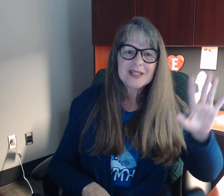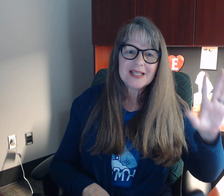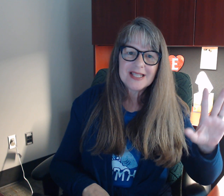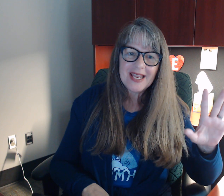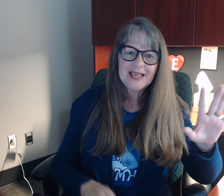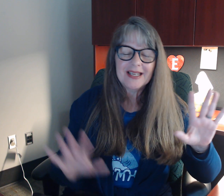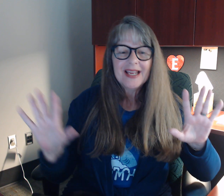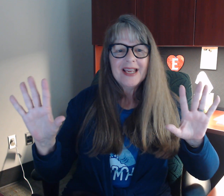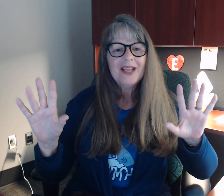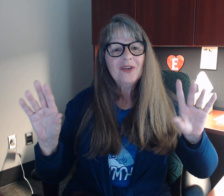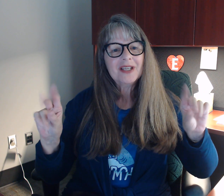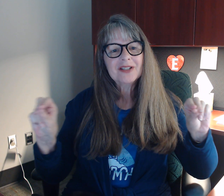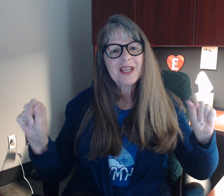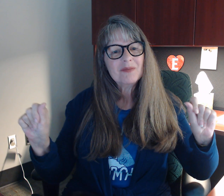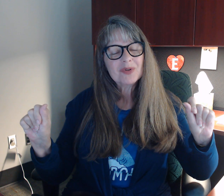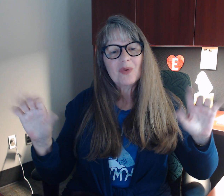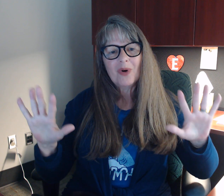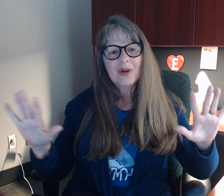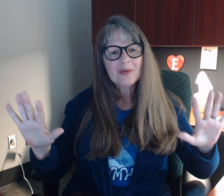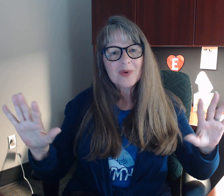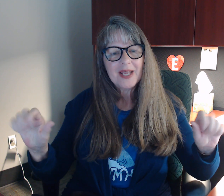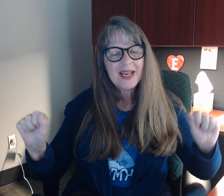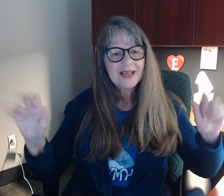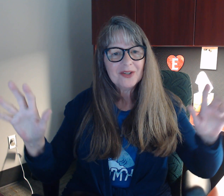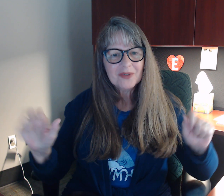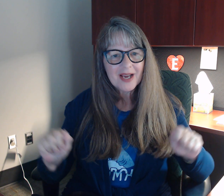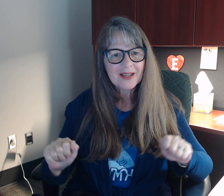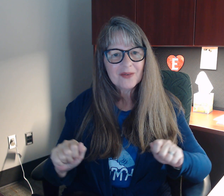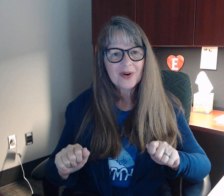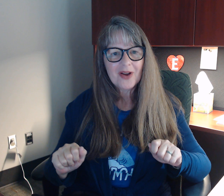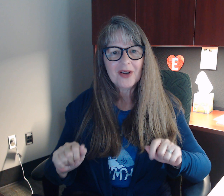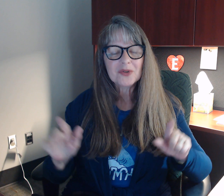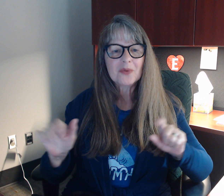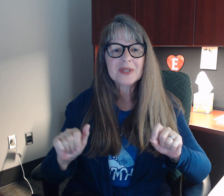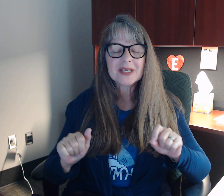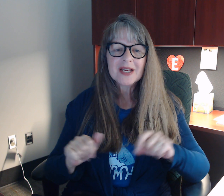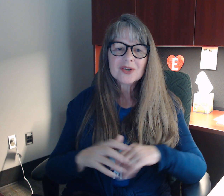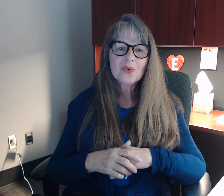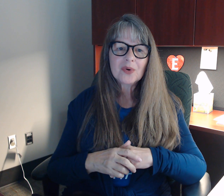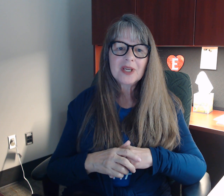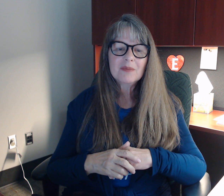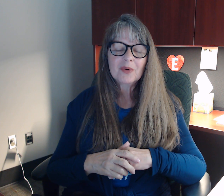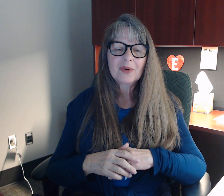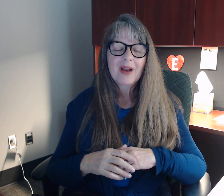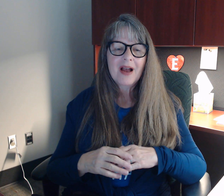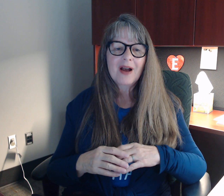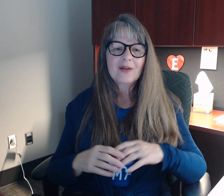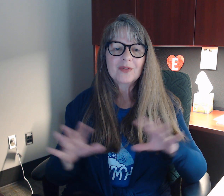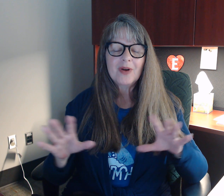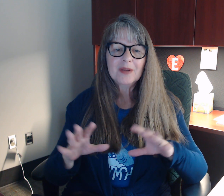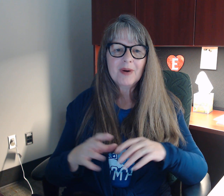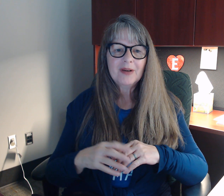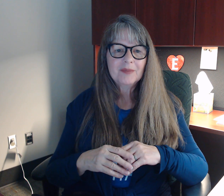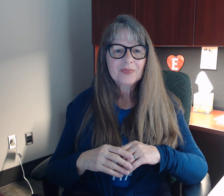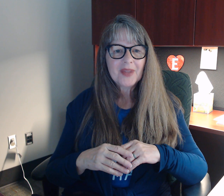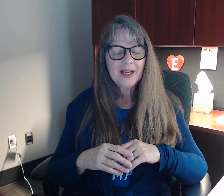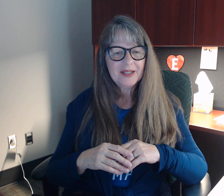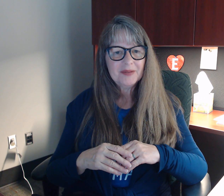this hand, and you can keep score all on one hand, and you've got it going on. I was always scorekeeper for volleyball,